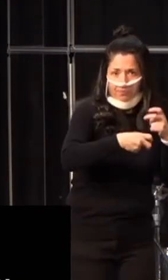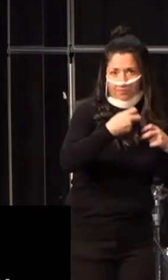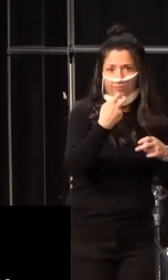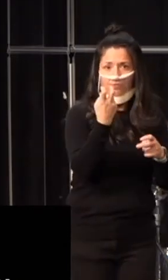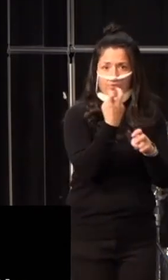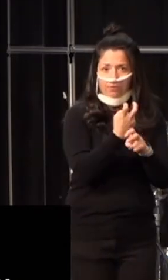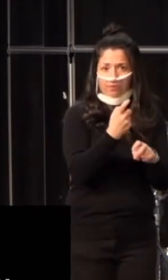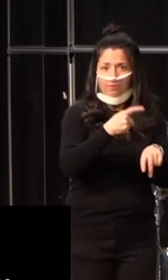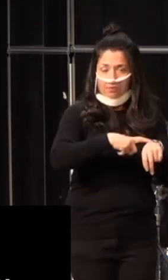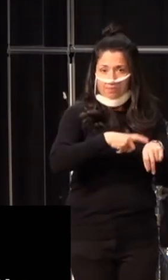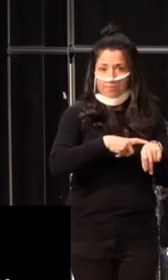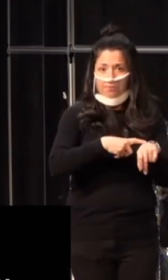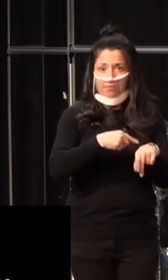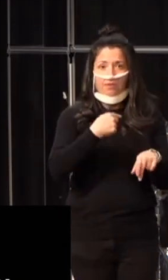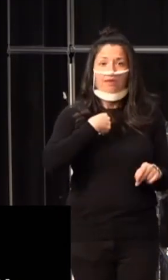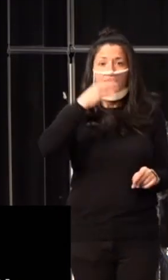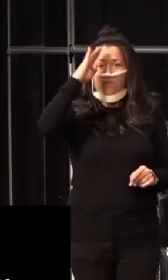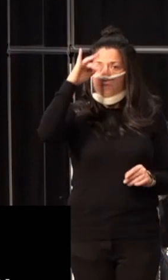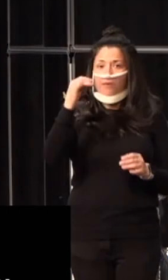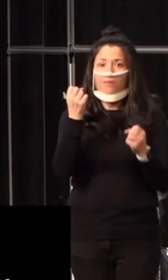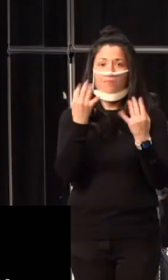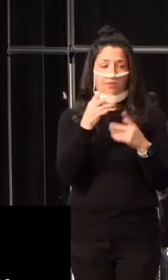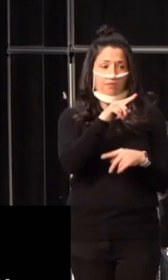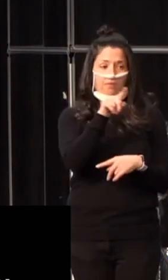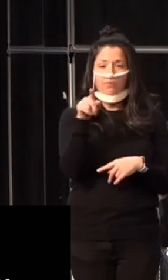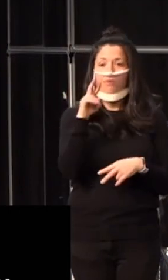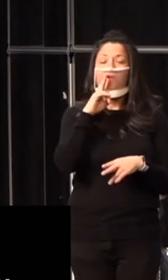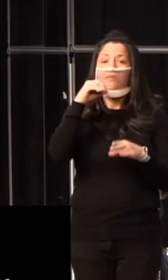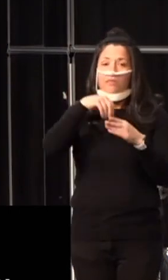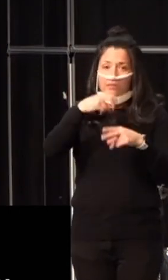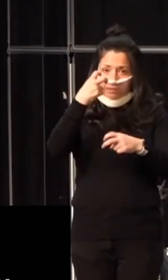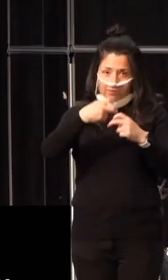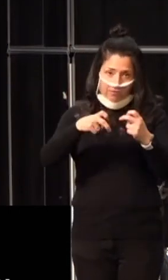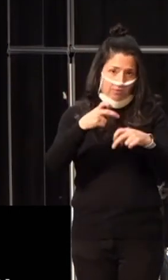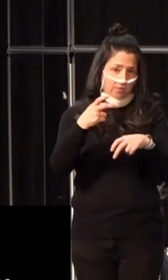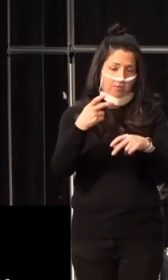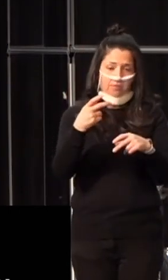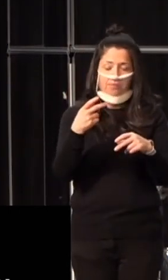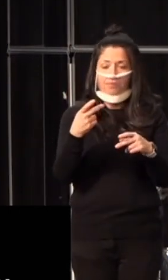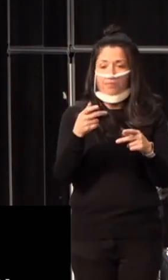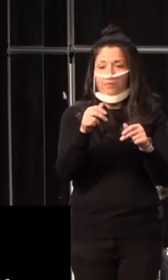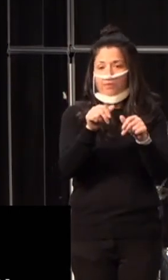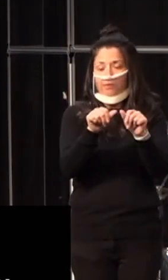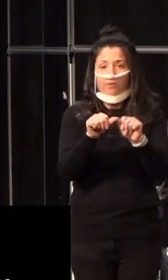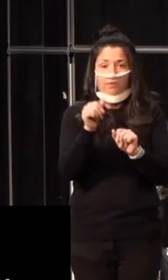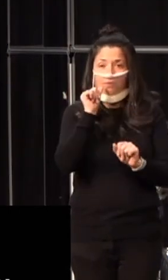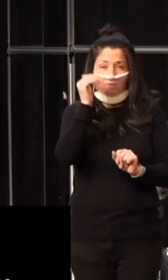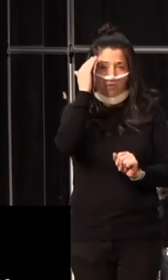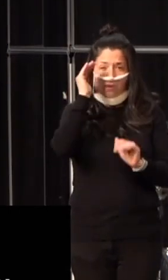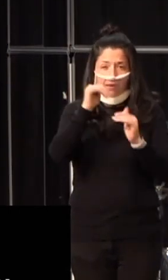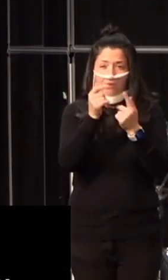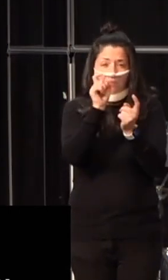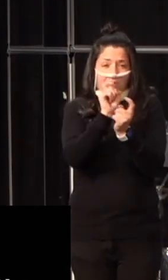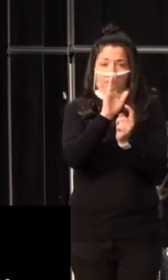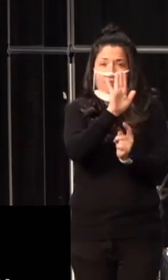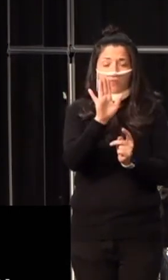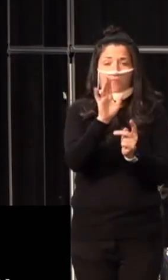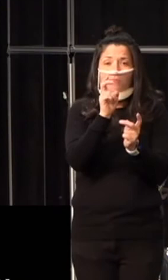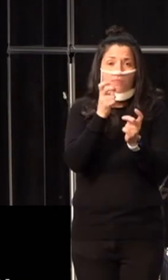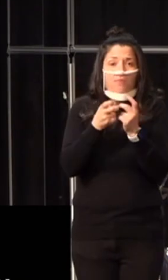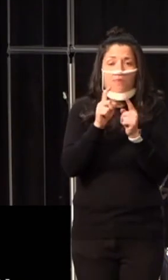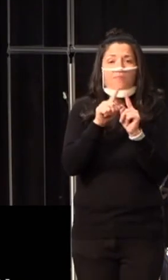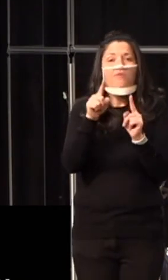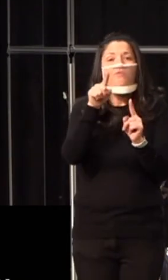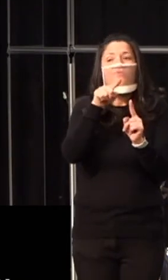I know many of you are in a tough spot. I don't know how specifically, but you need to know that